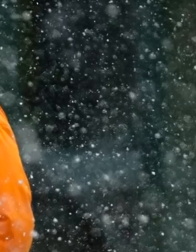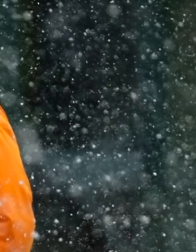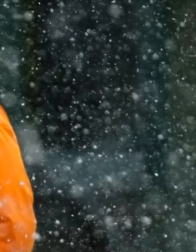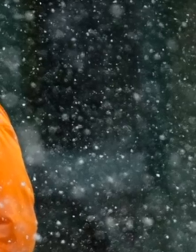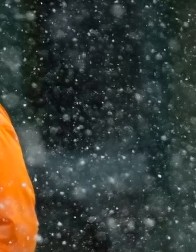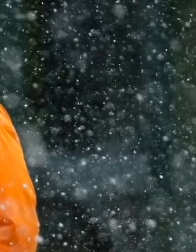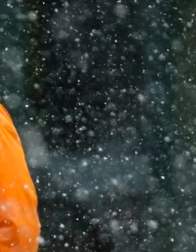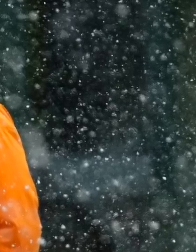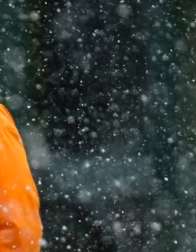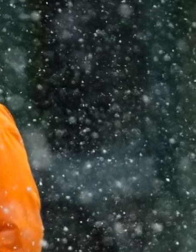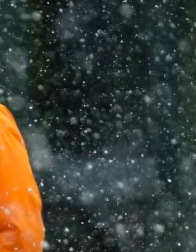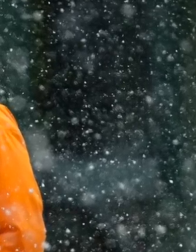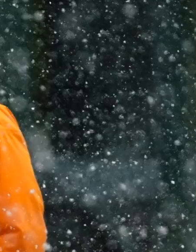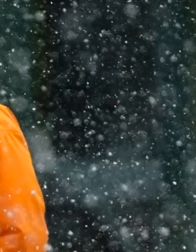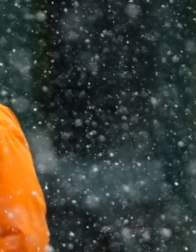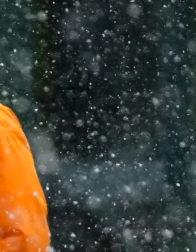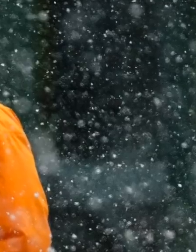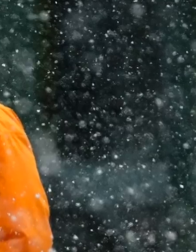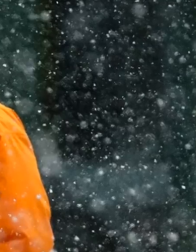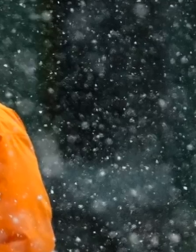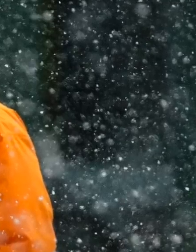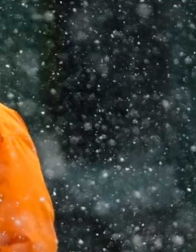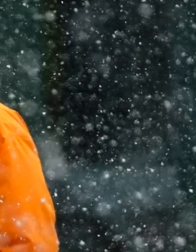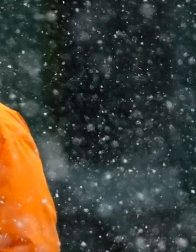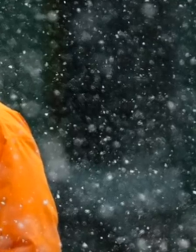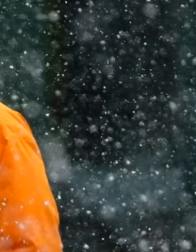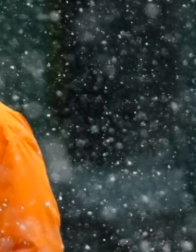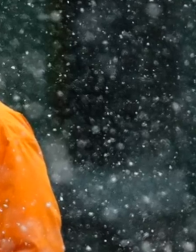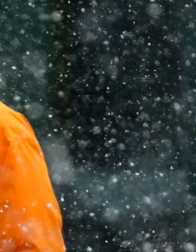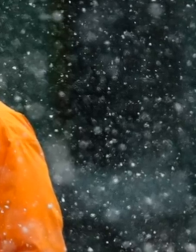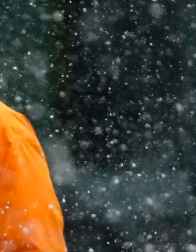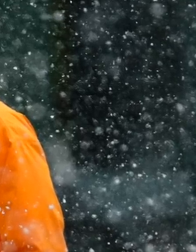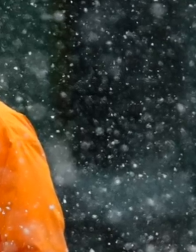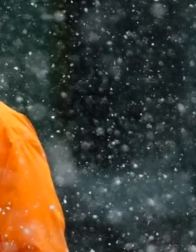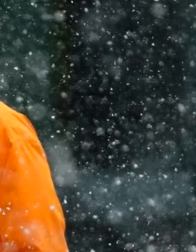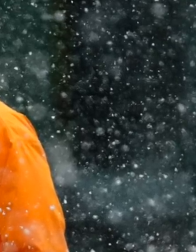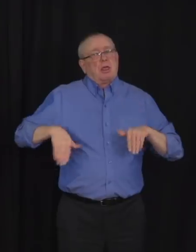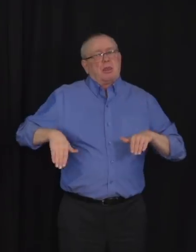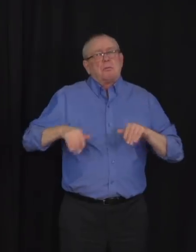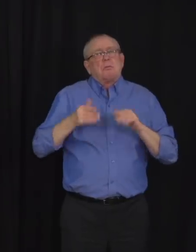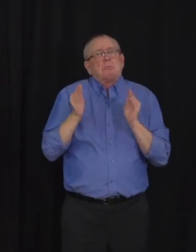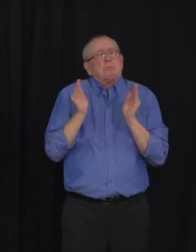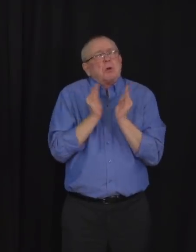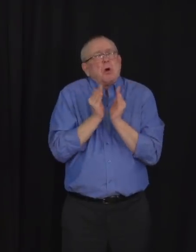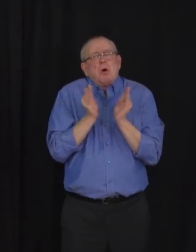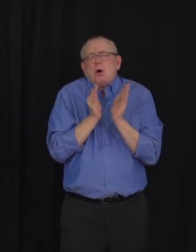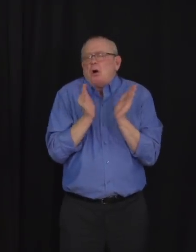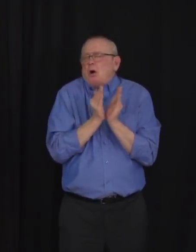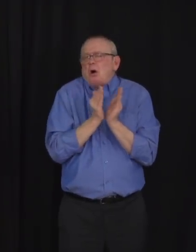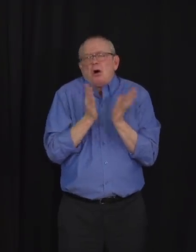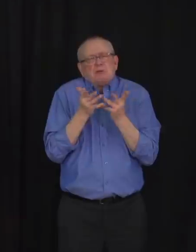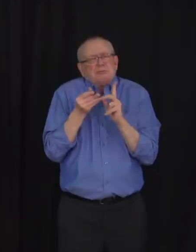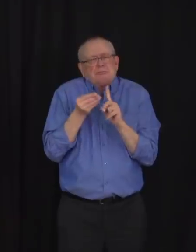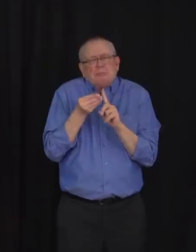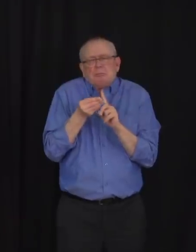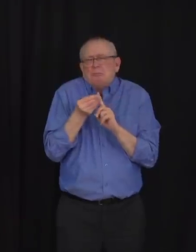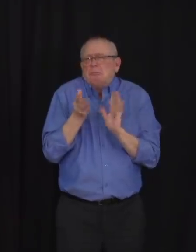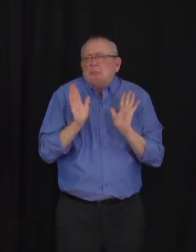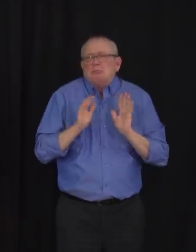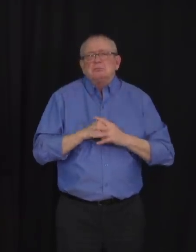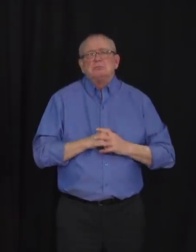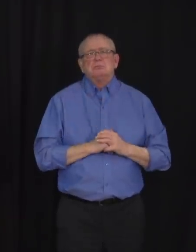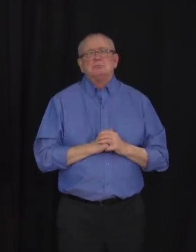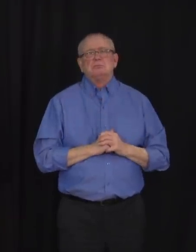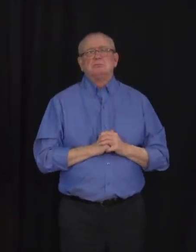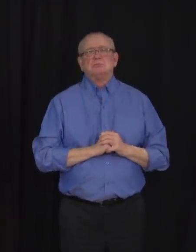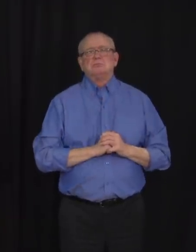rate. That has not happened. Our numbers remain very small of the variants, and it is a good thing that we're identifying these particular cases